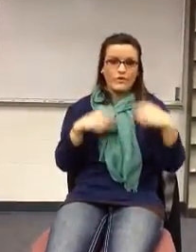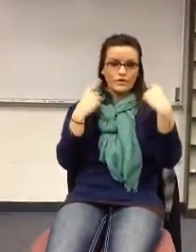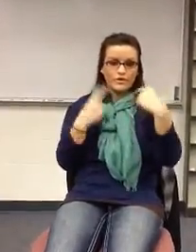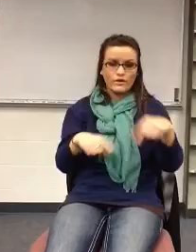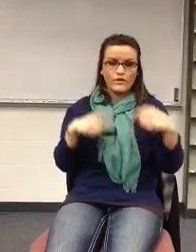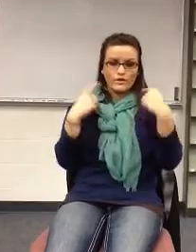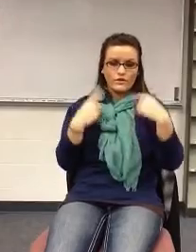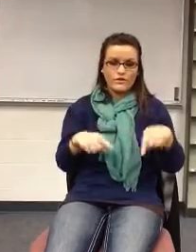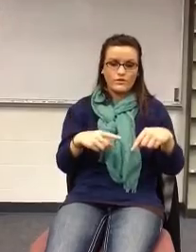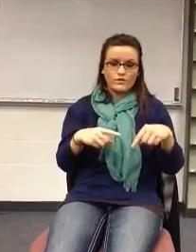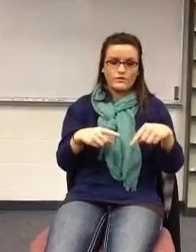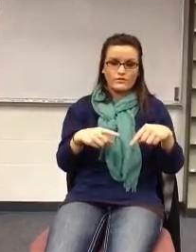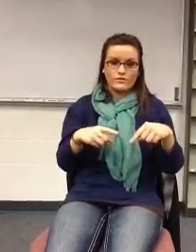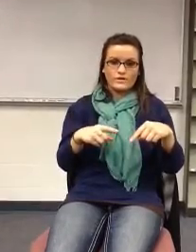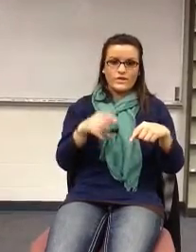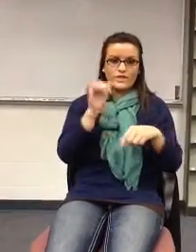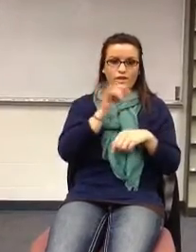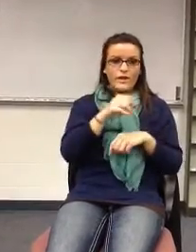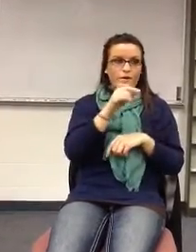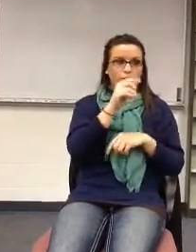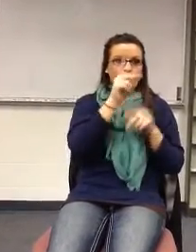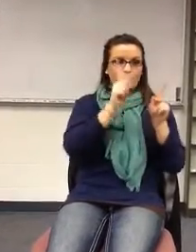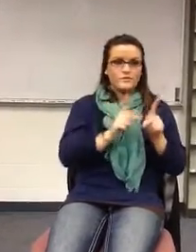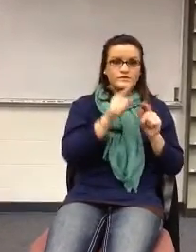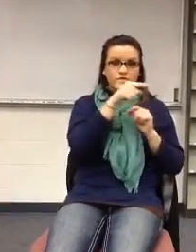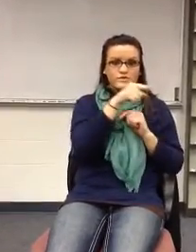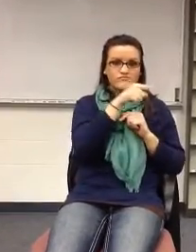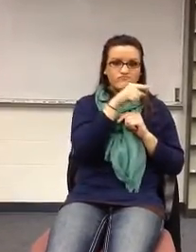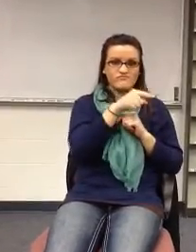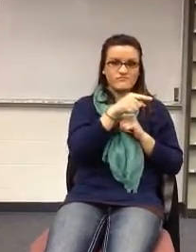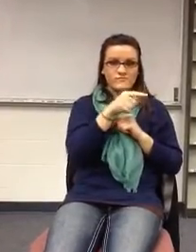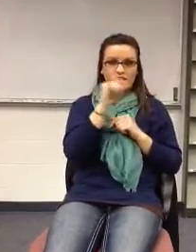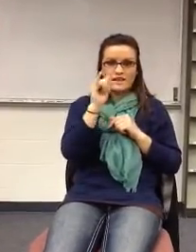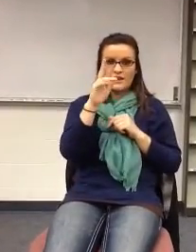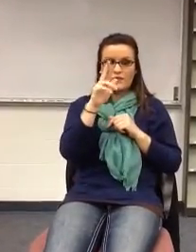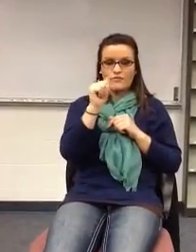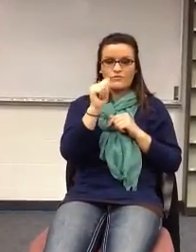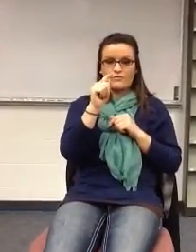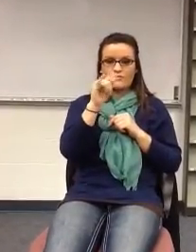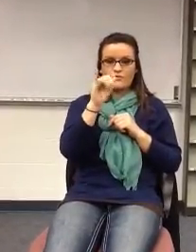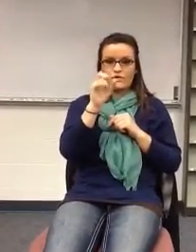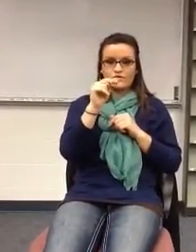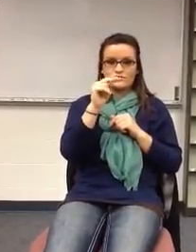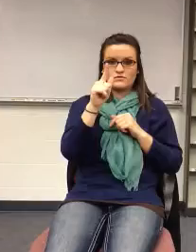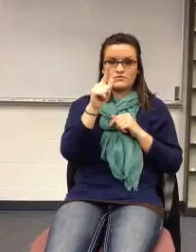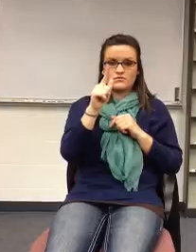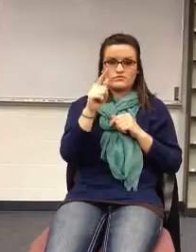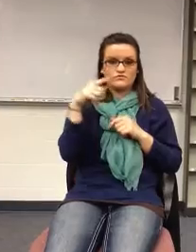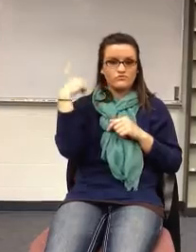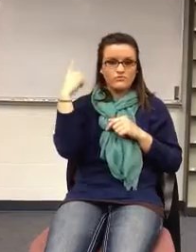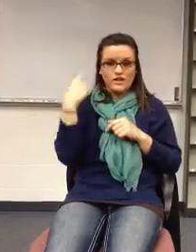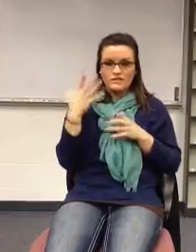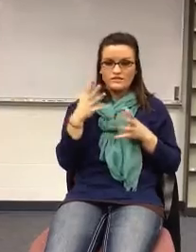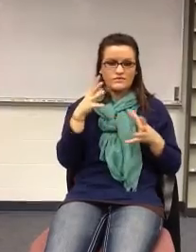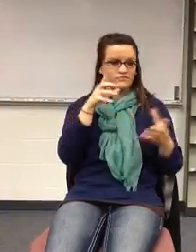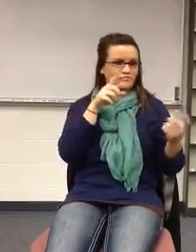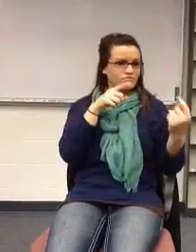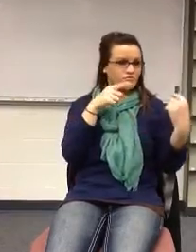are irrational. They don't make any sense. They don't make any sense. They're all over the place, just like